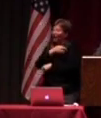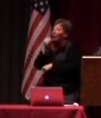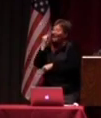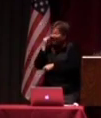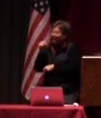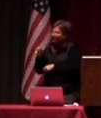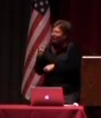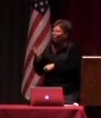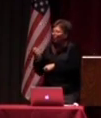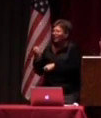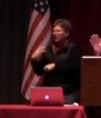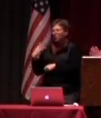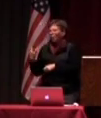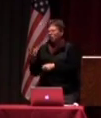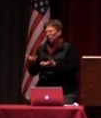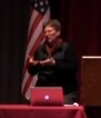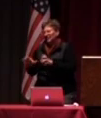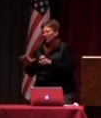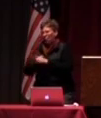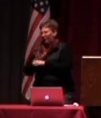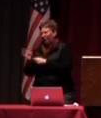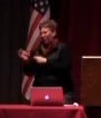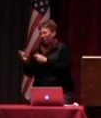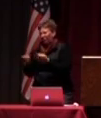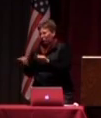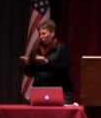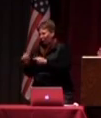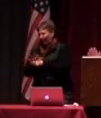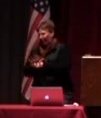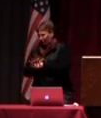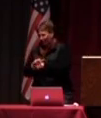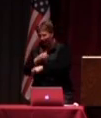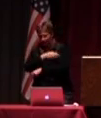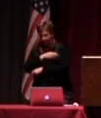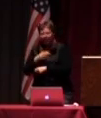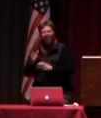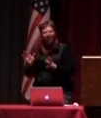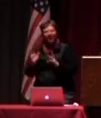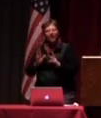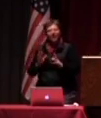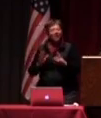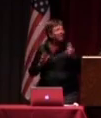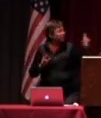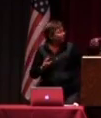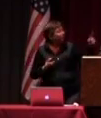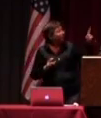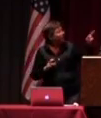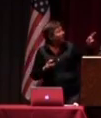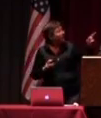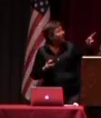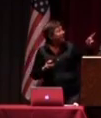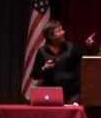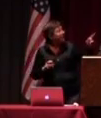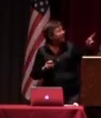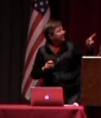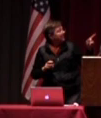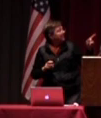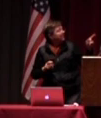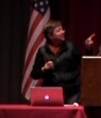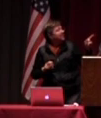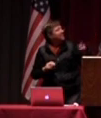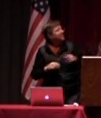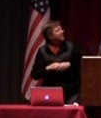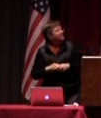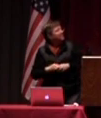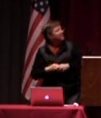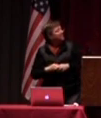didn't. Now, this fact about these figures has maybe obvious, but it's actually received very little systematic comparative